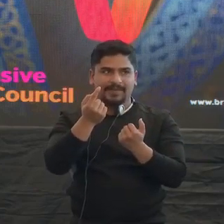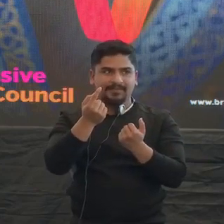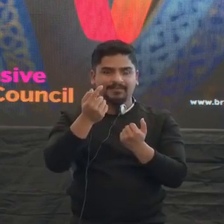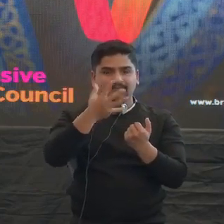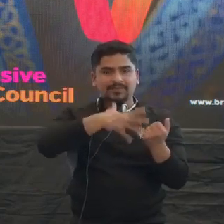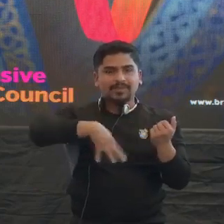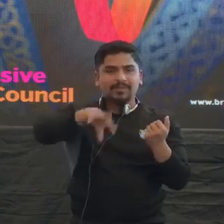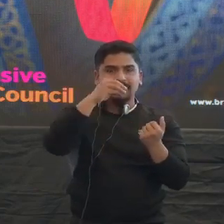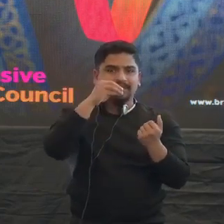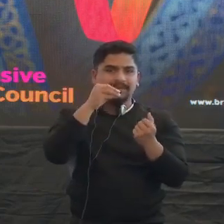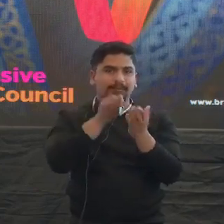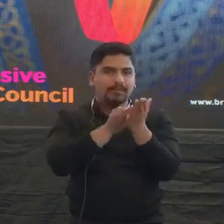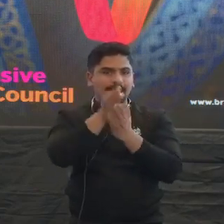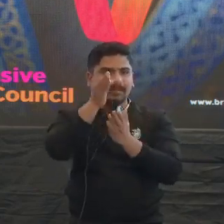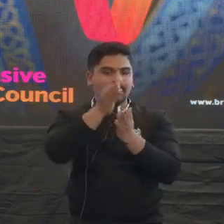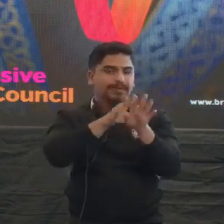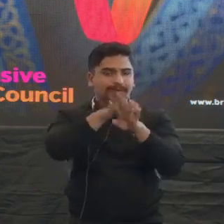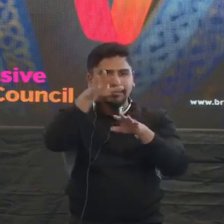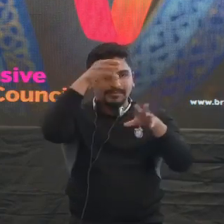corrective features of